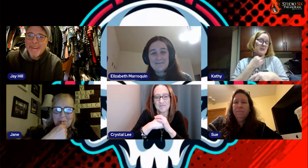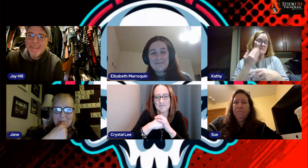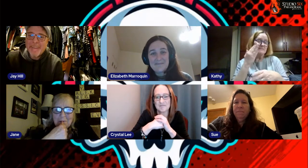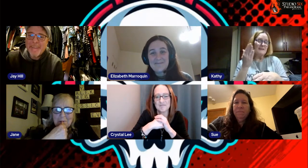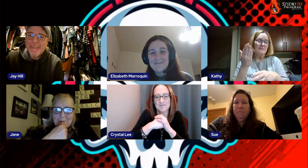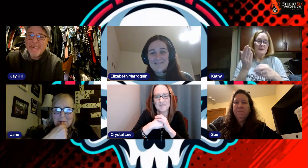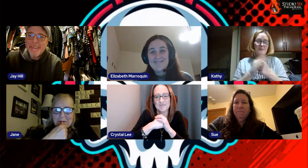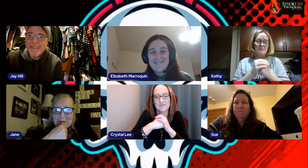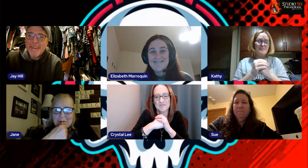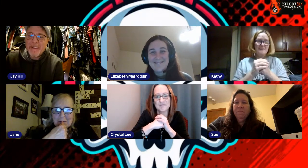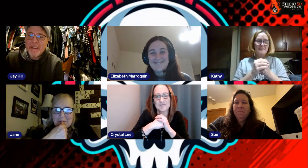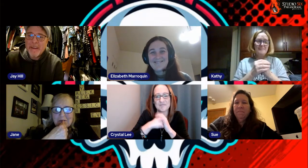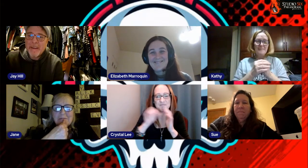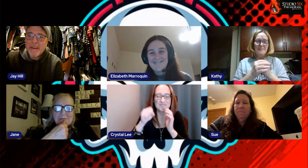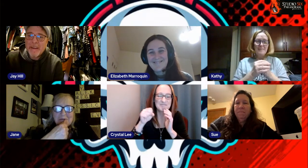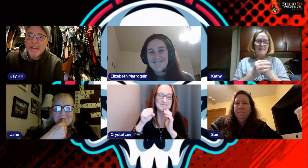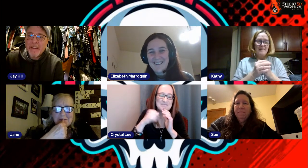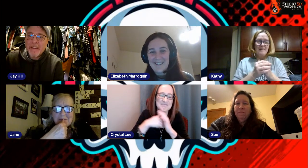just curious because I don't know.